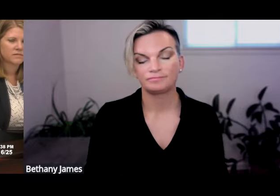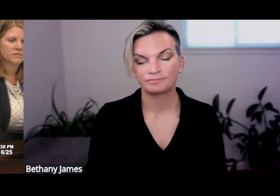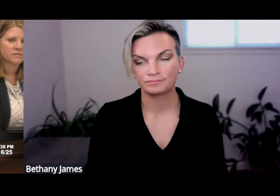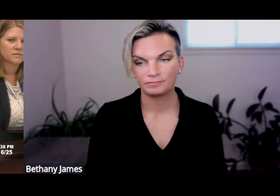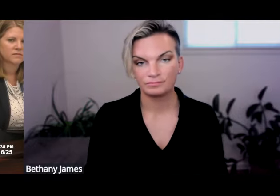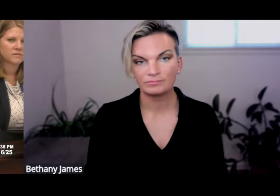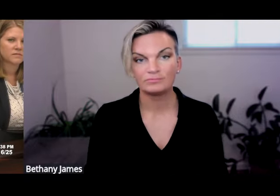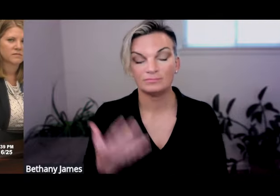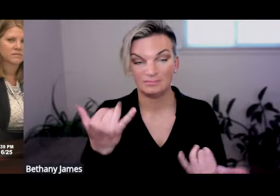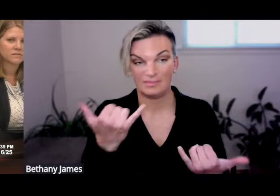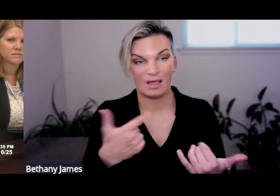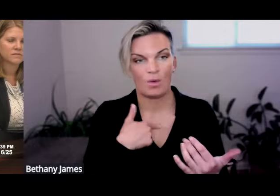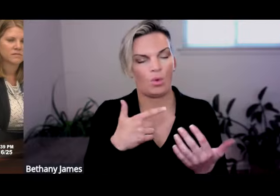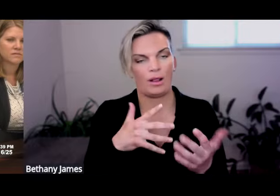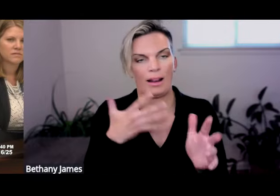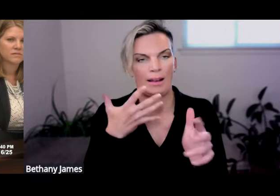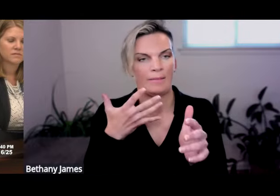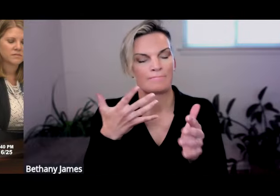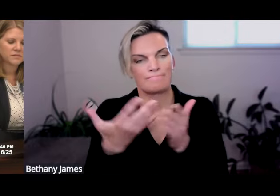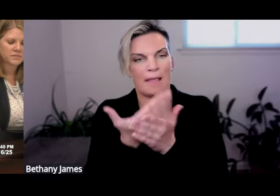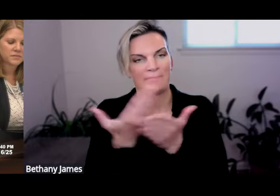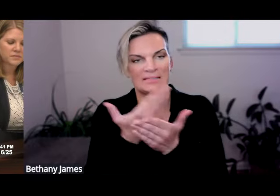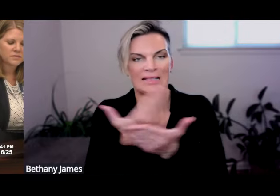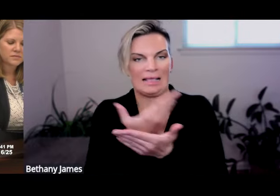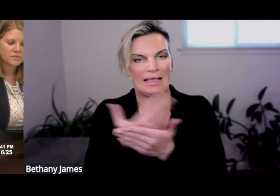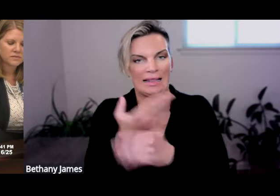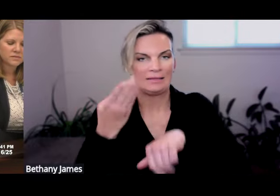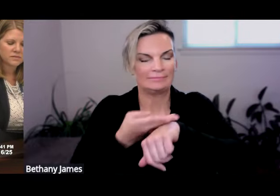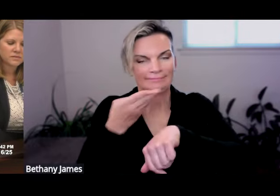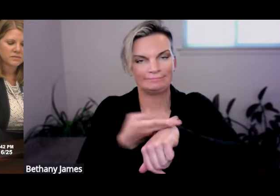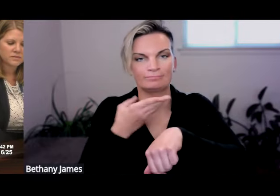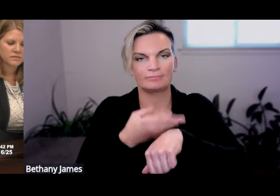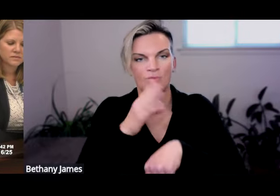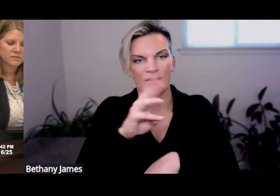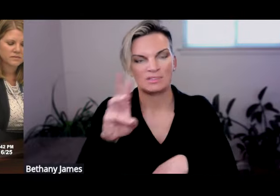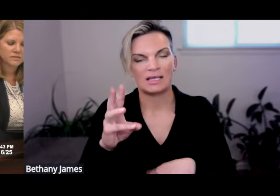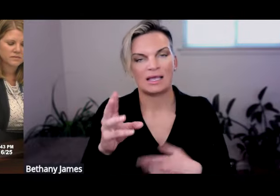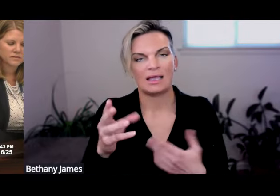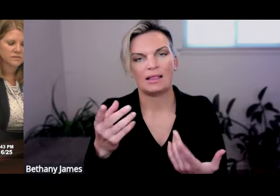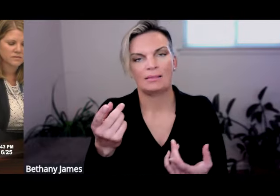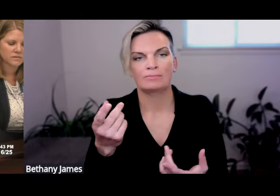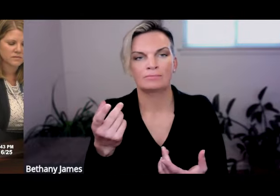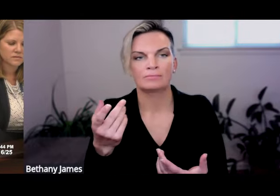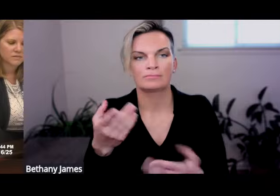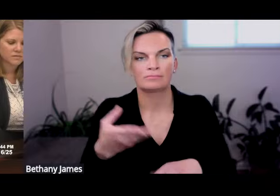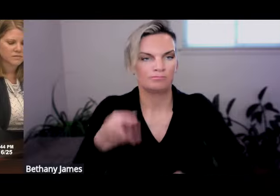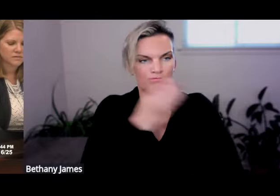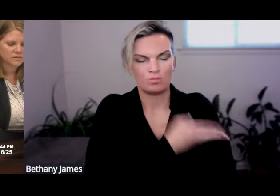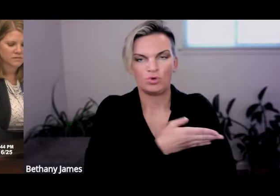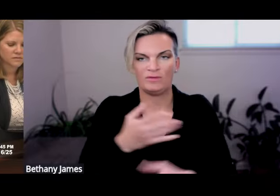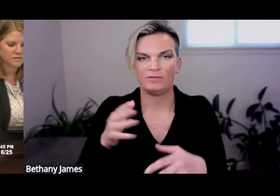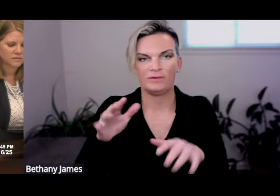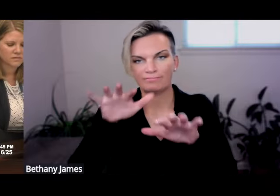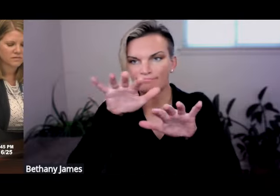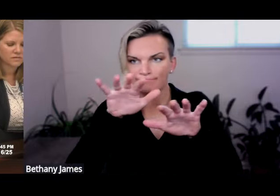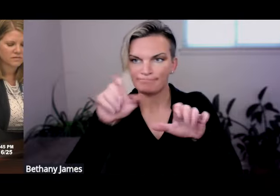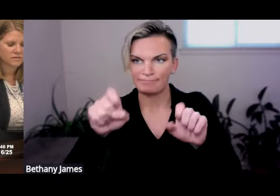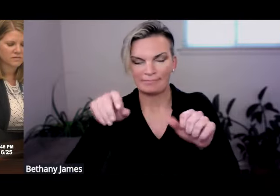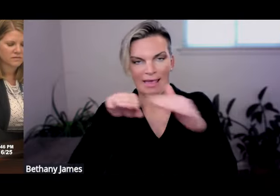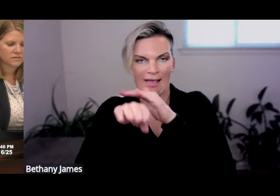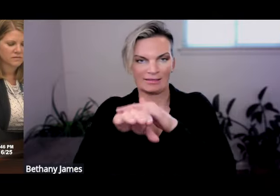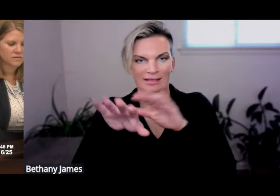board's website in general to just make it a little bit more user friendly. We're working on getting some things out in